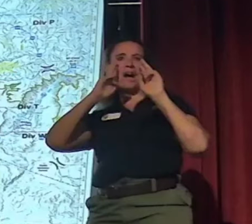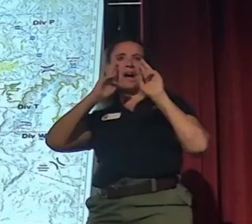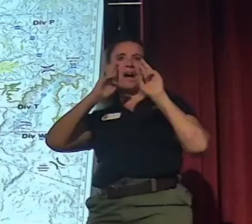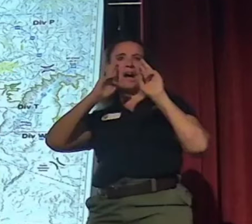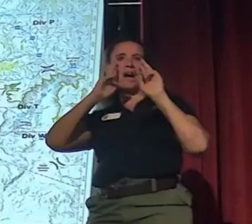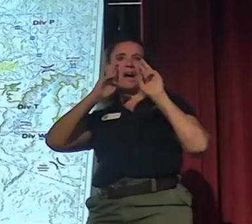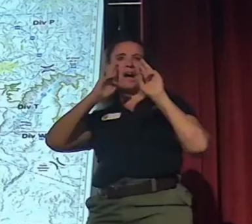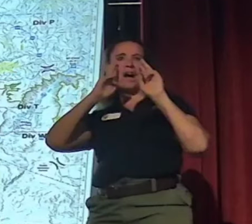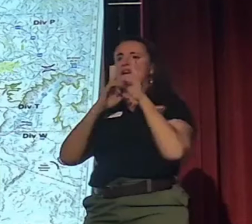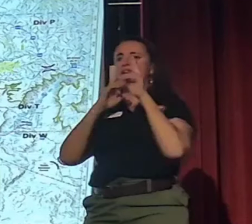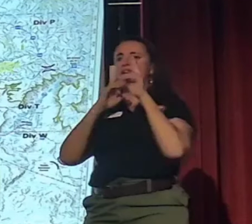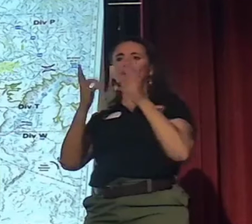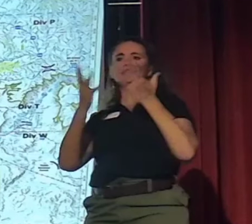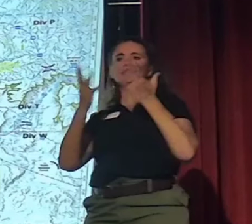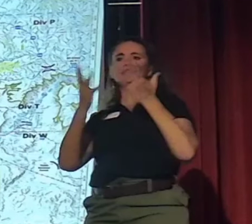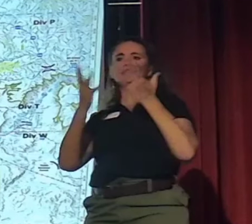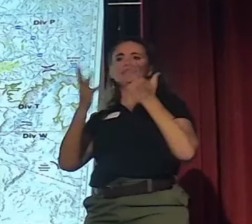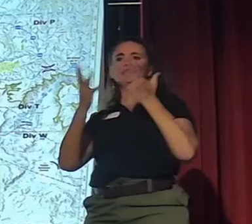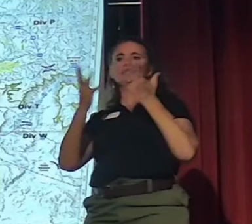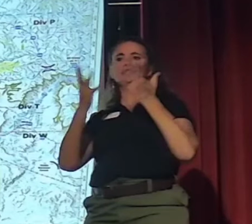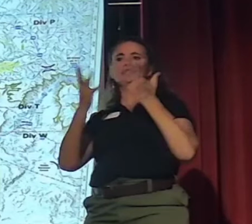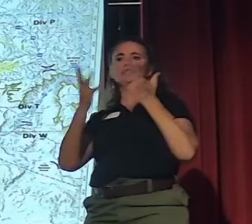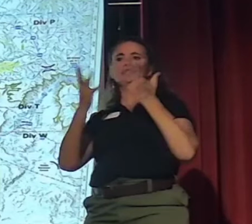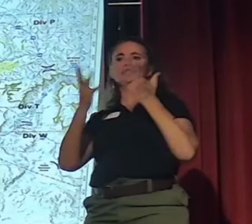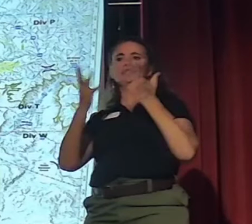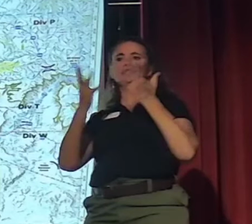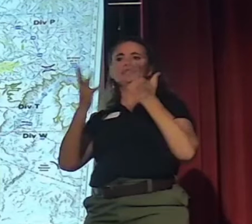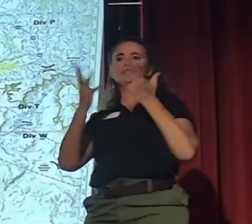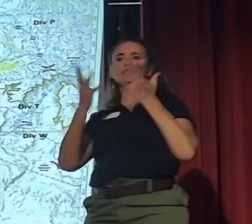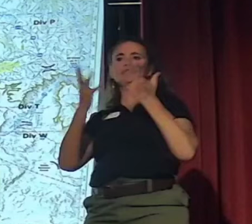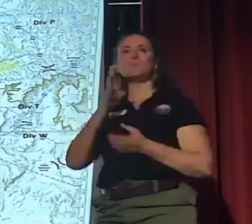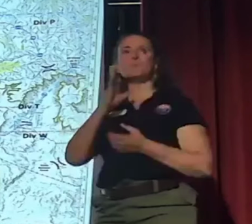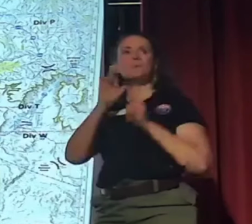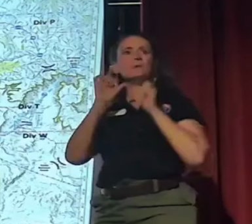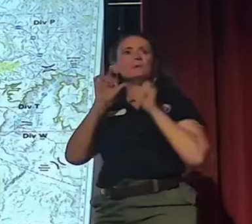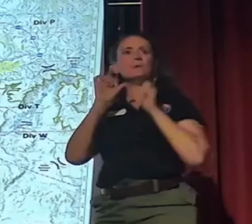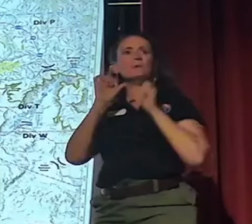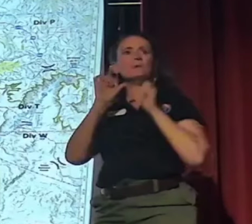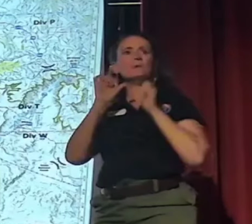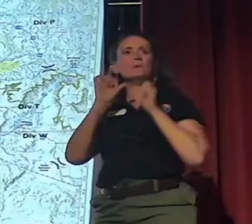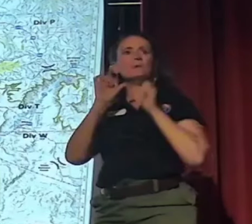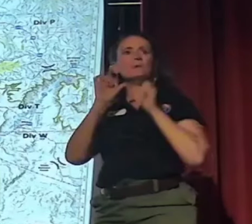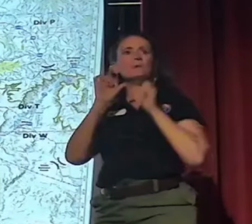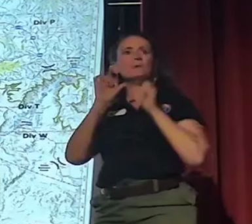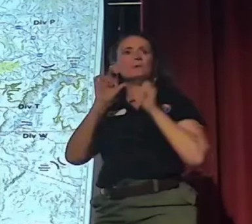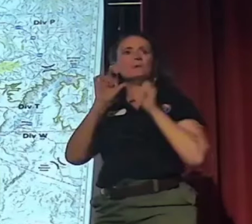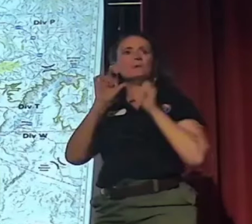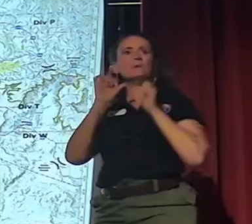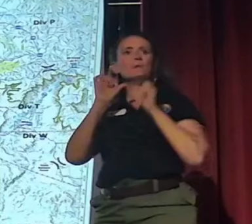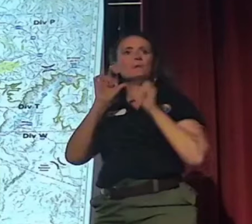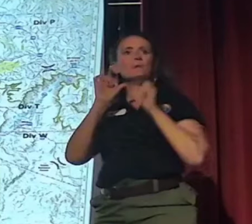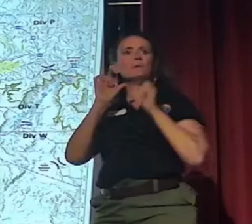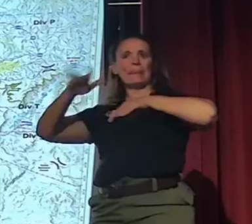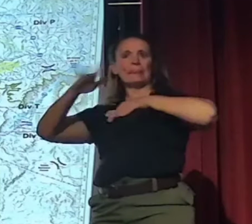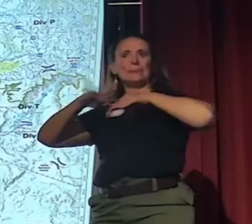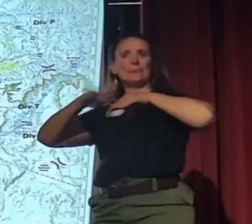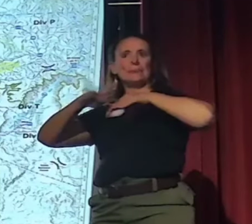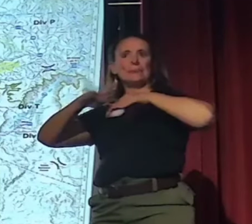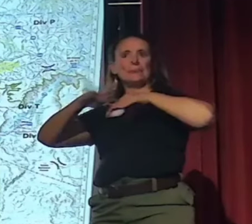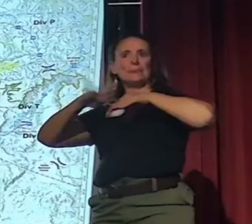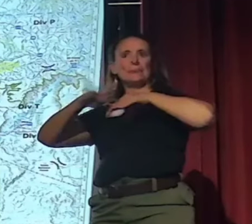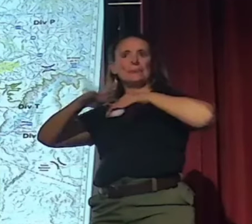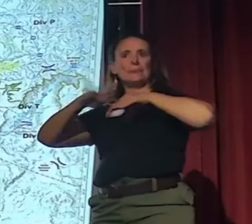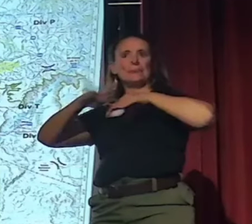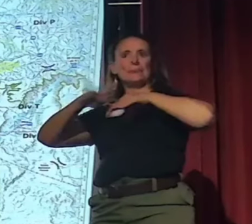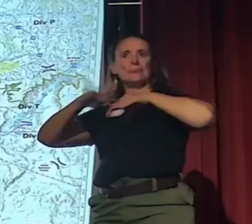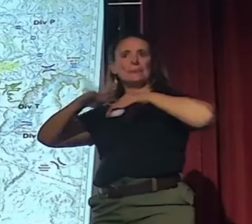you. So we will continue to be a presence, and hopefully you see us